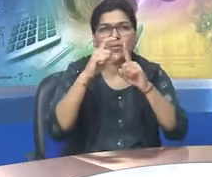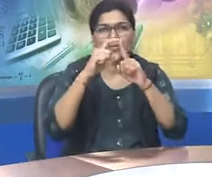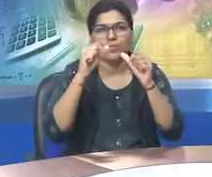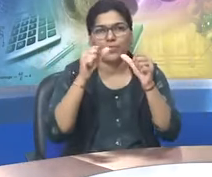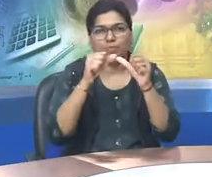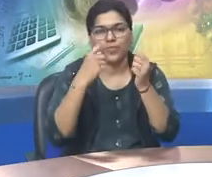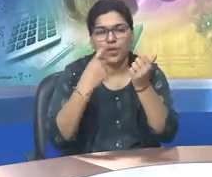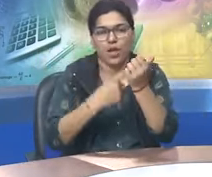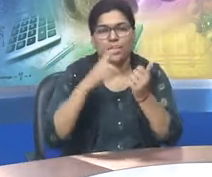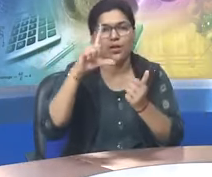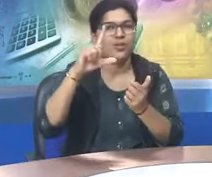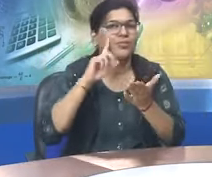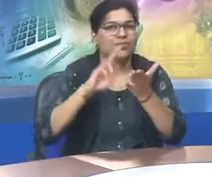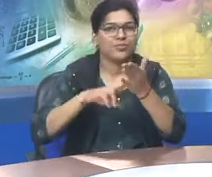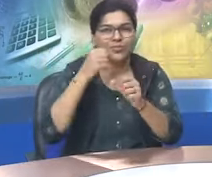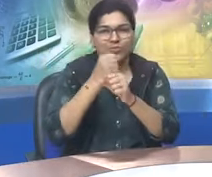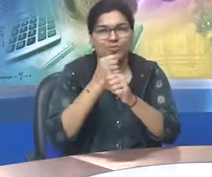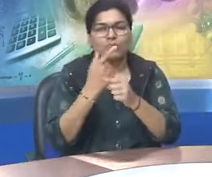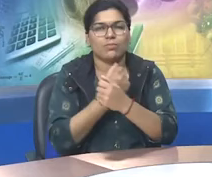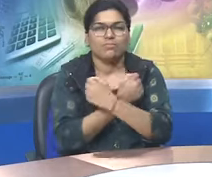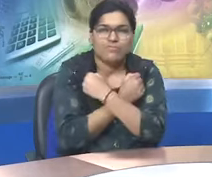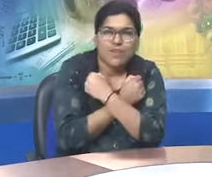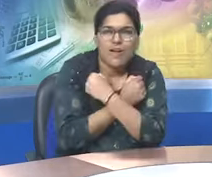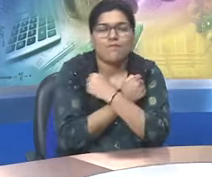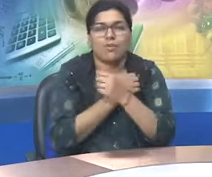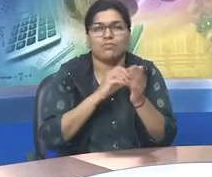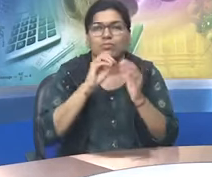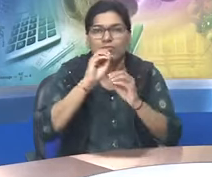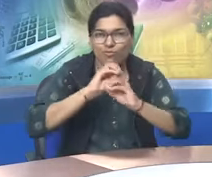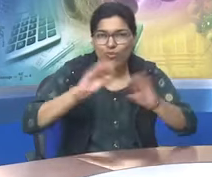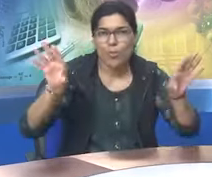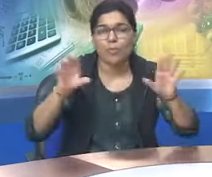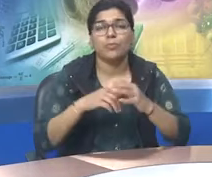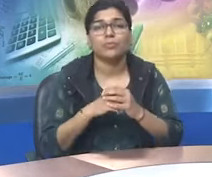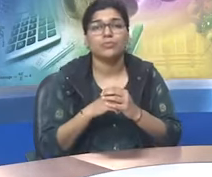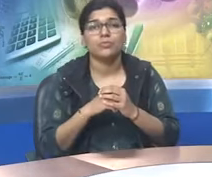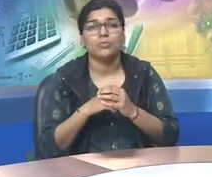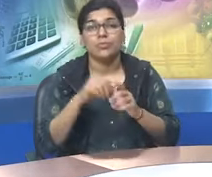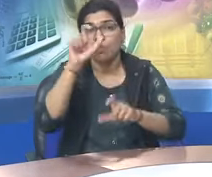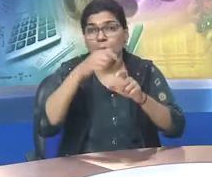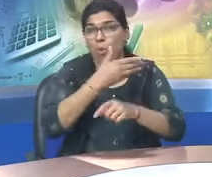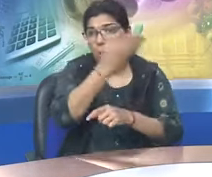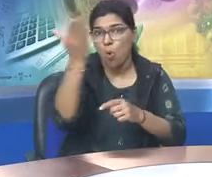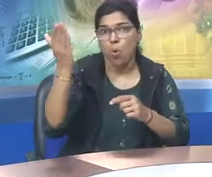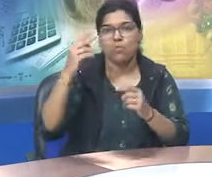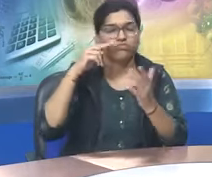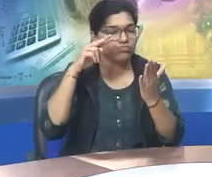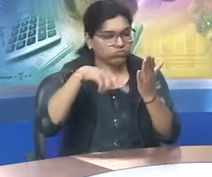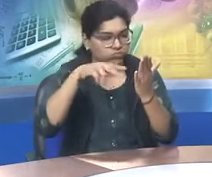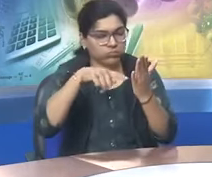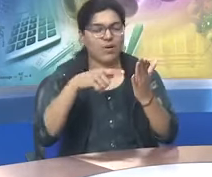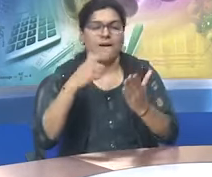reader, all the readers who are reading this poem, as darling,